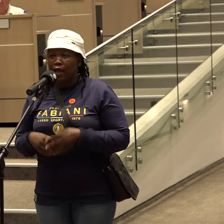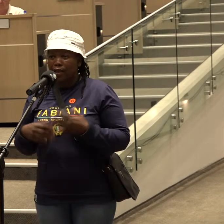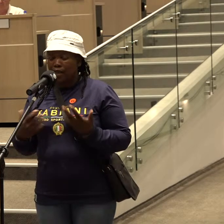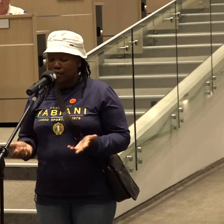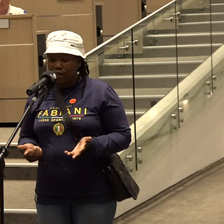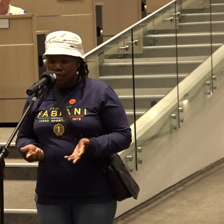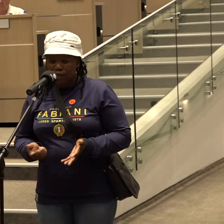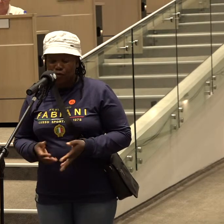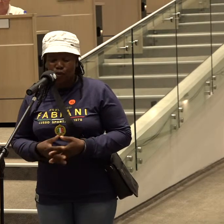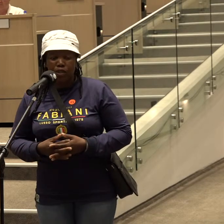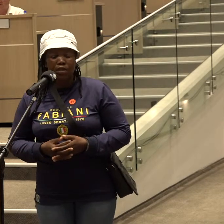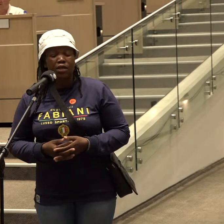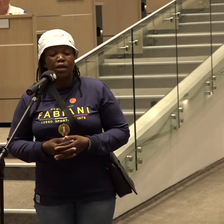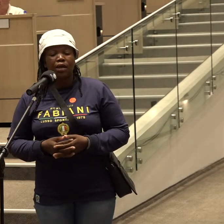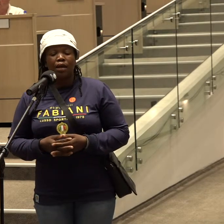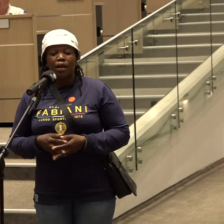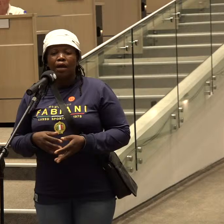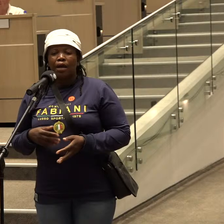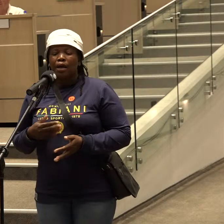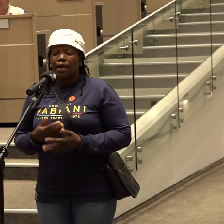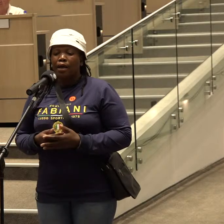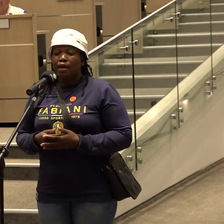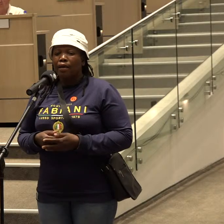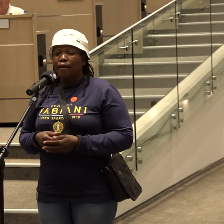and Easy Transport